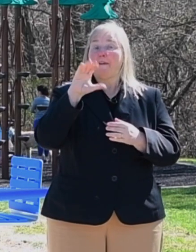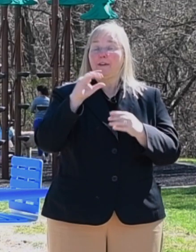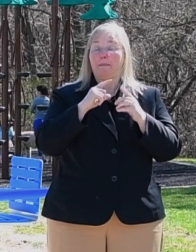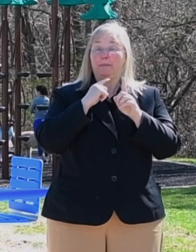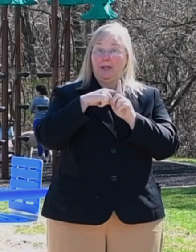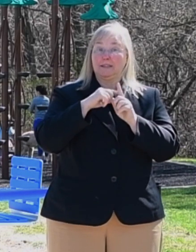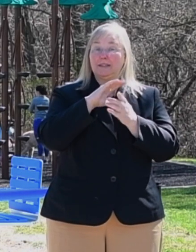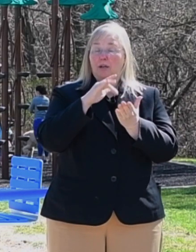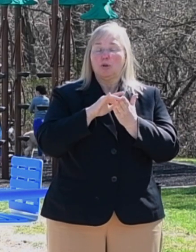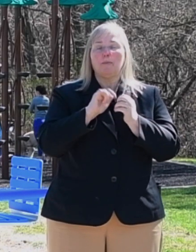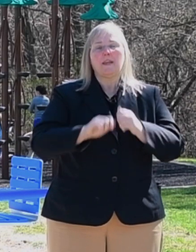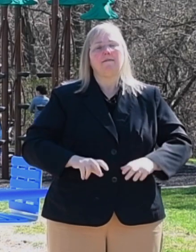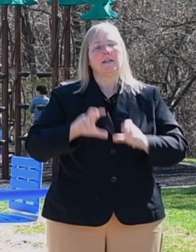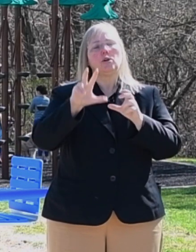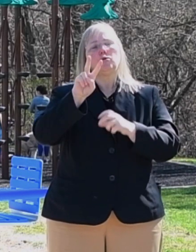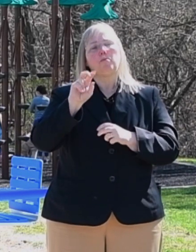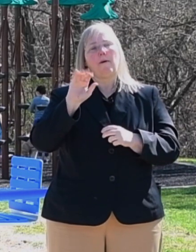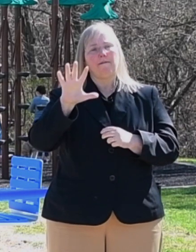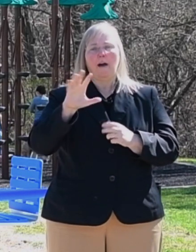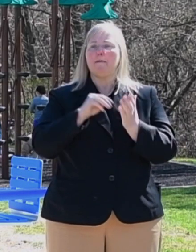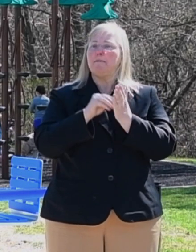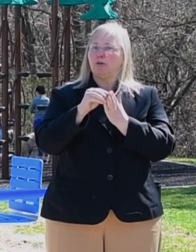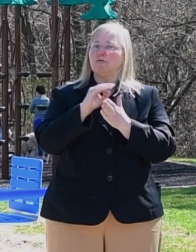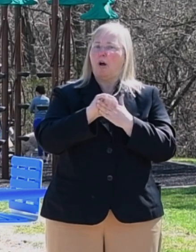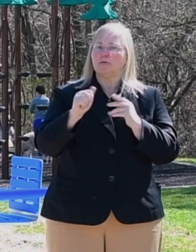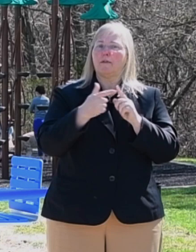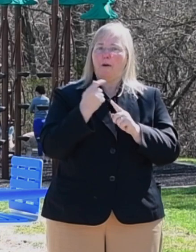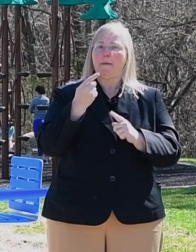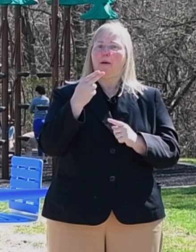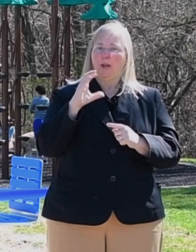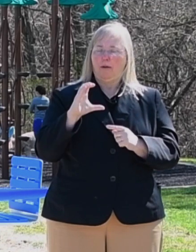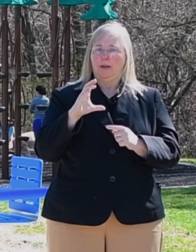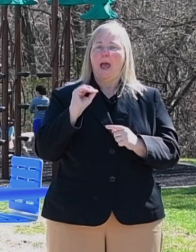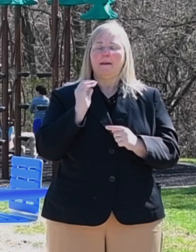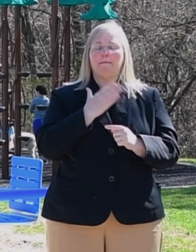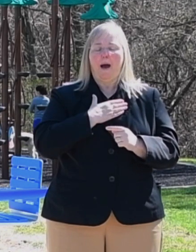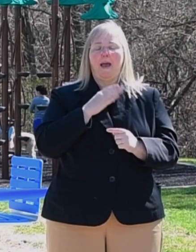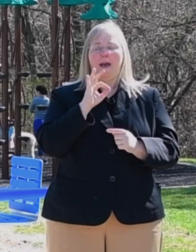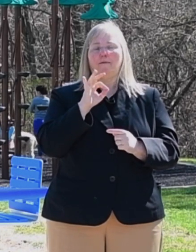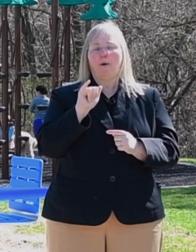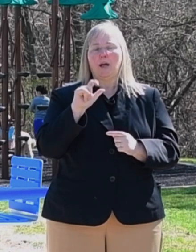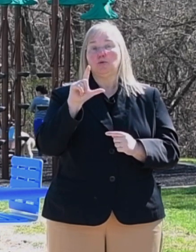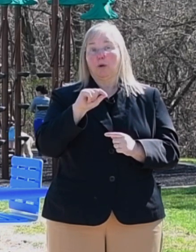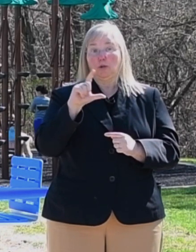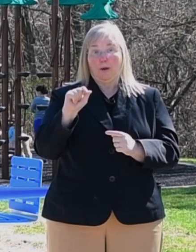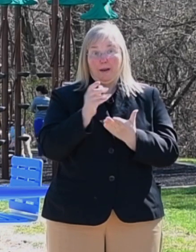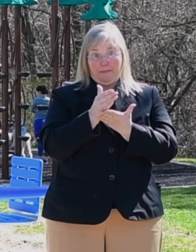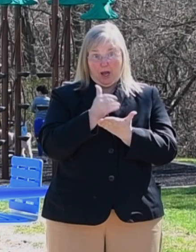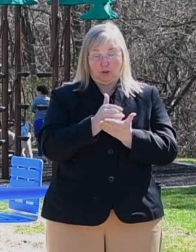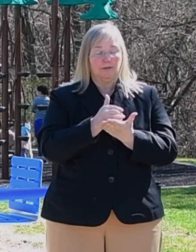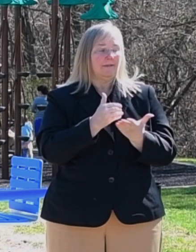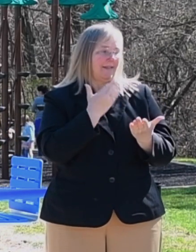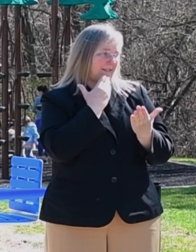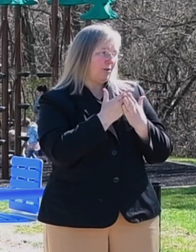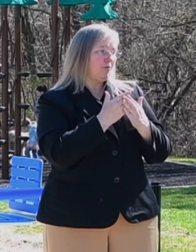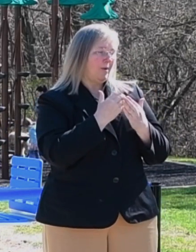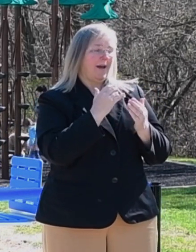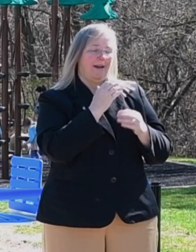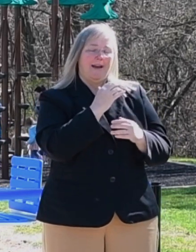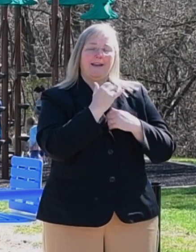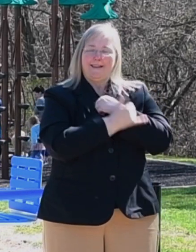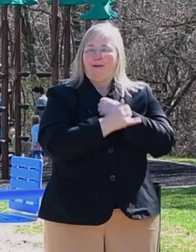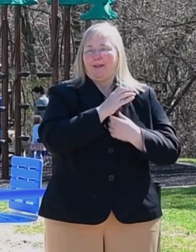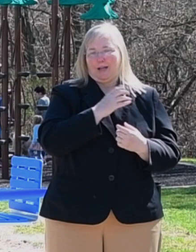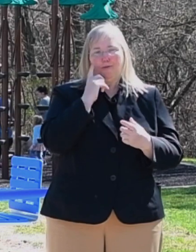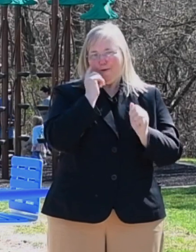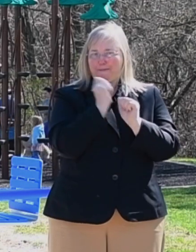$2.5 million from the county in my FY 2020 budget, which thank you to the County Council for